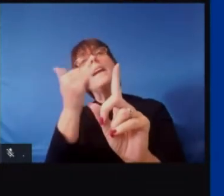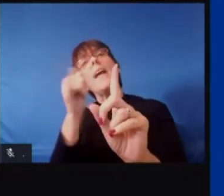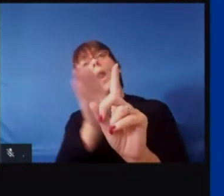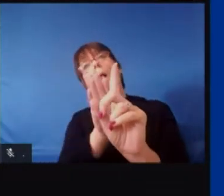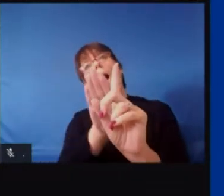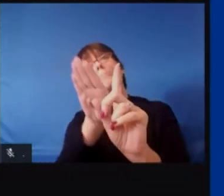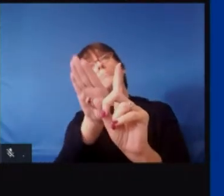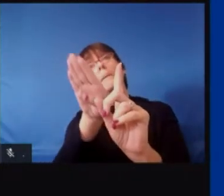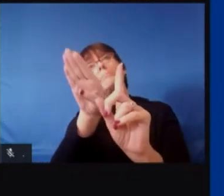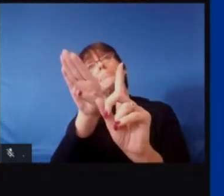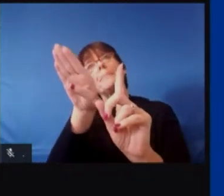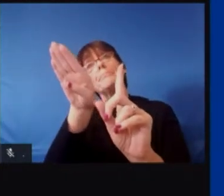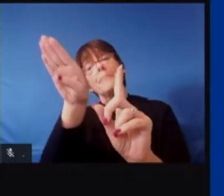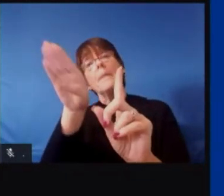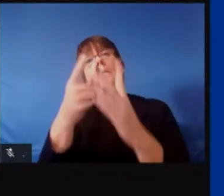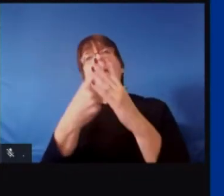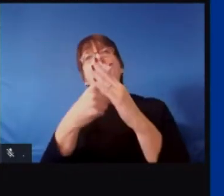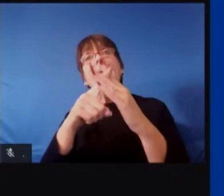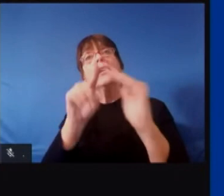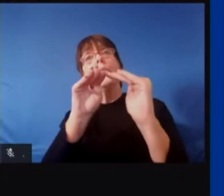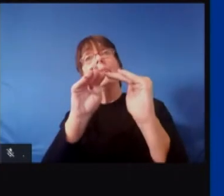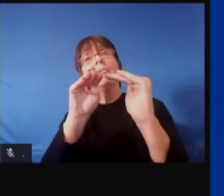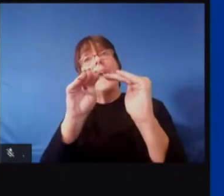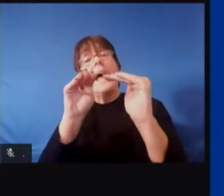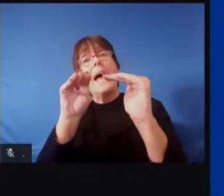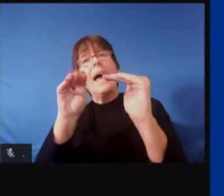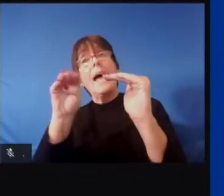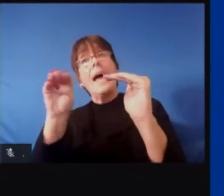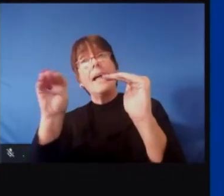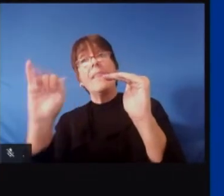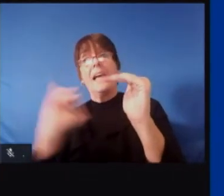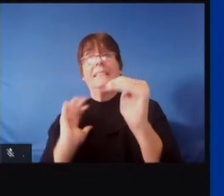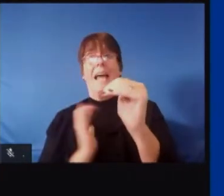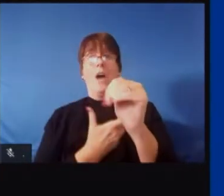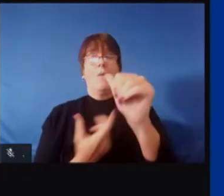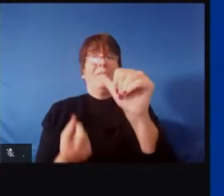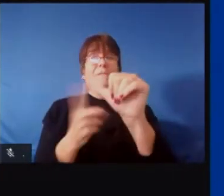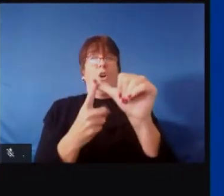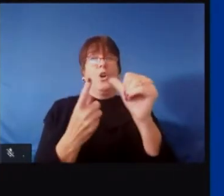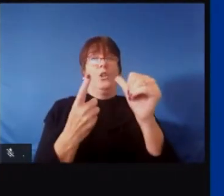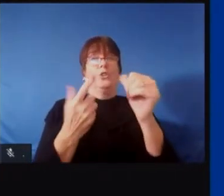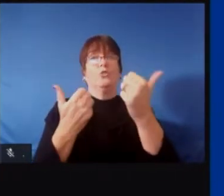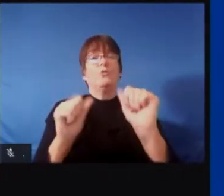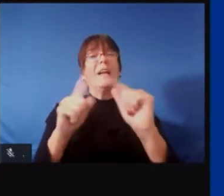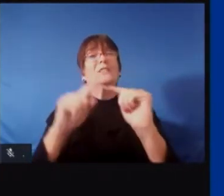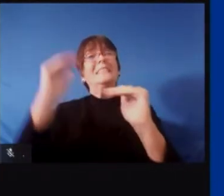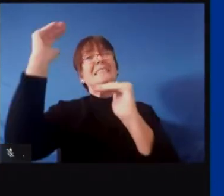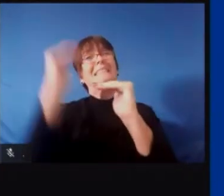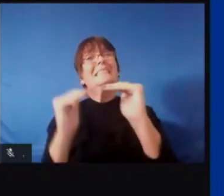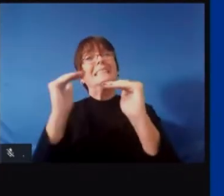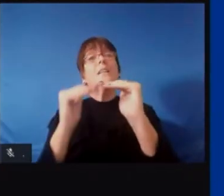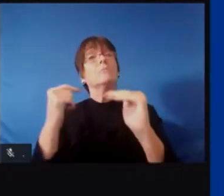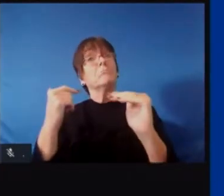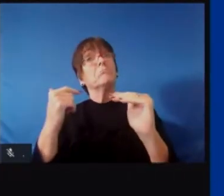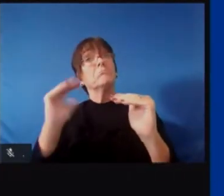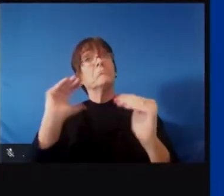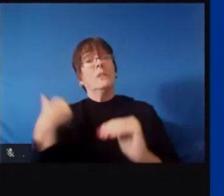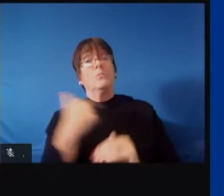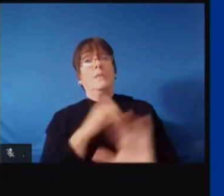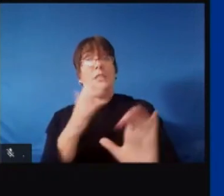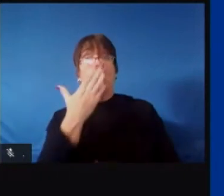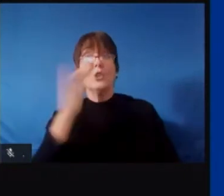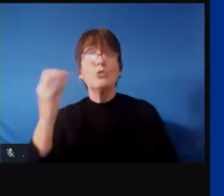going upwards begin to flatten. That's our first effort to really flatten the curve, and we did a pretty tremendous